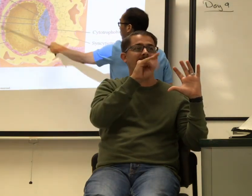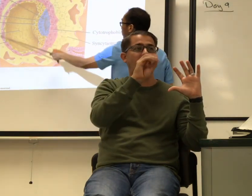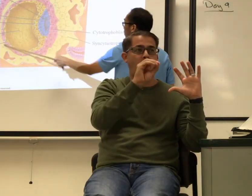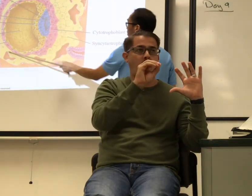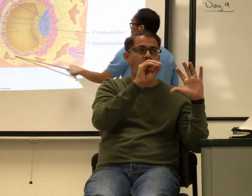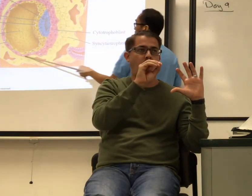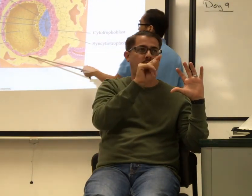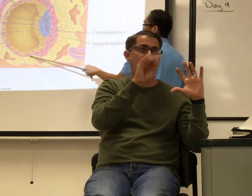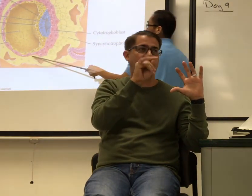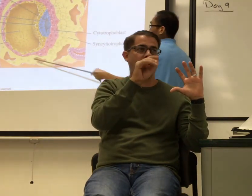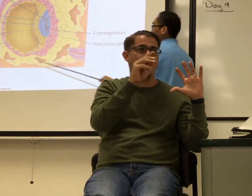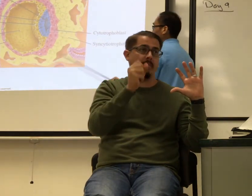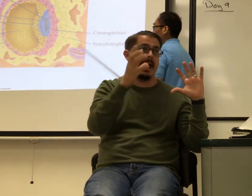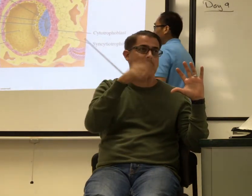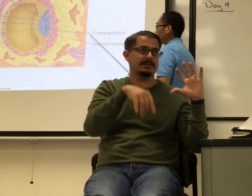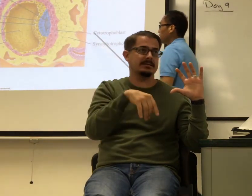around.